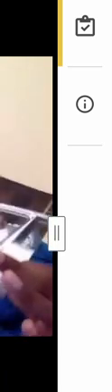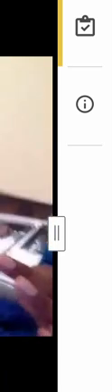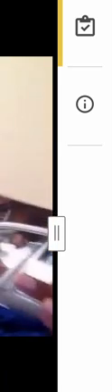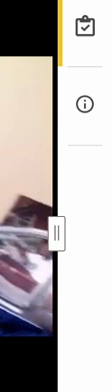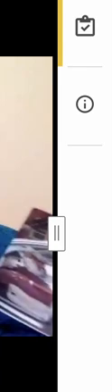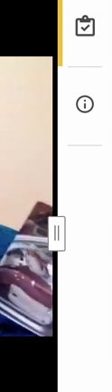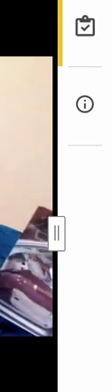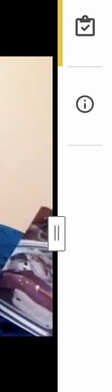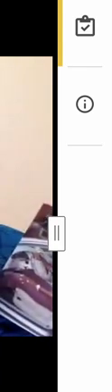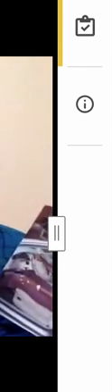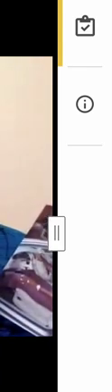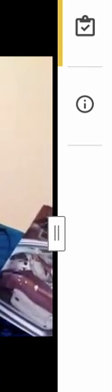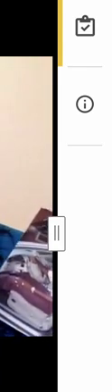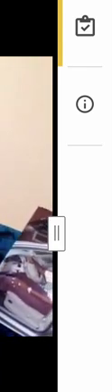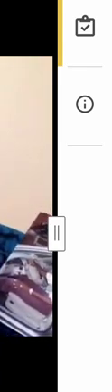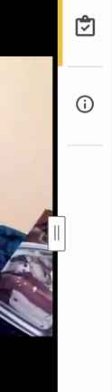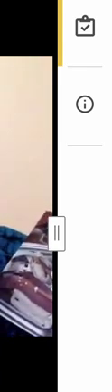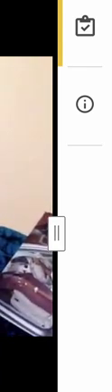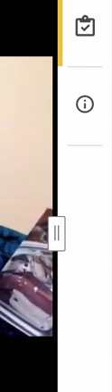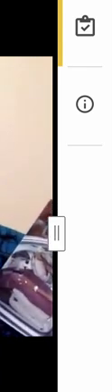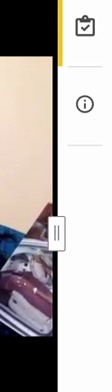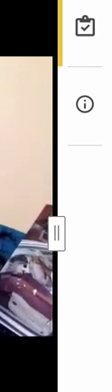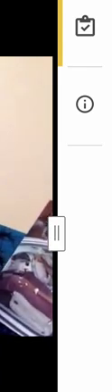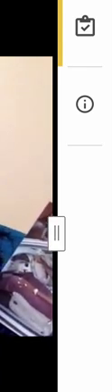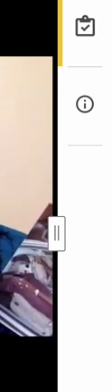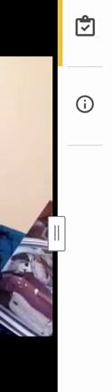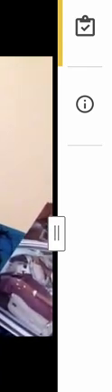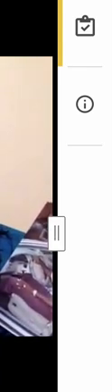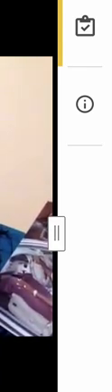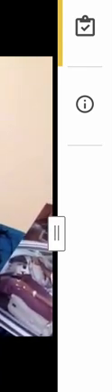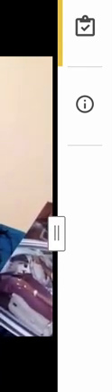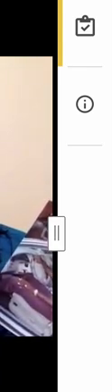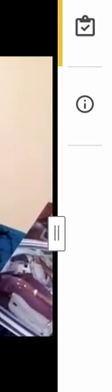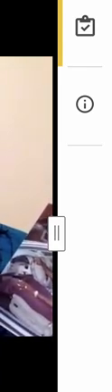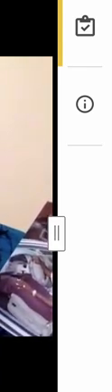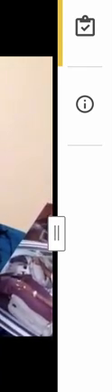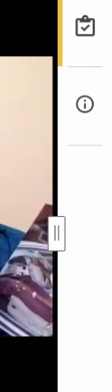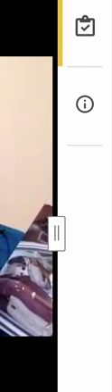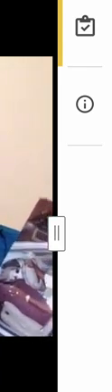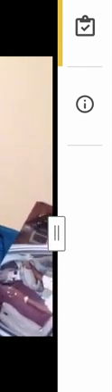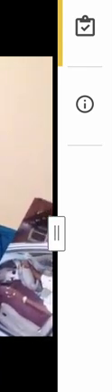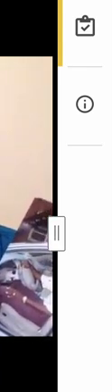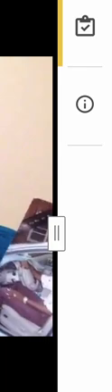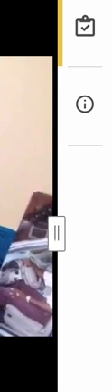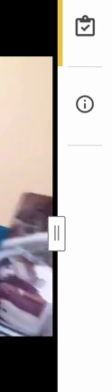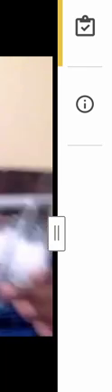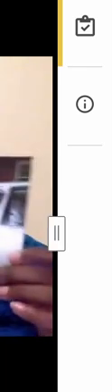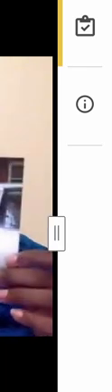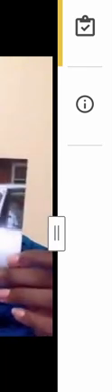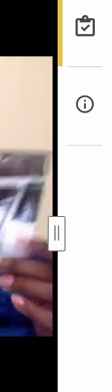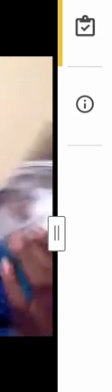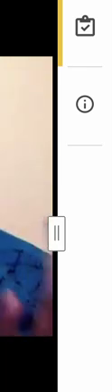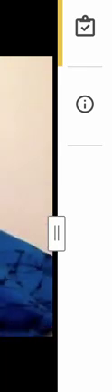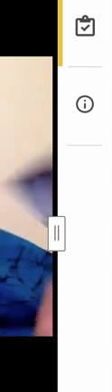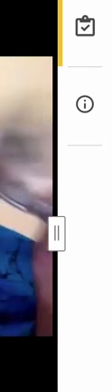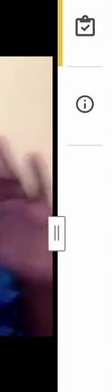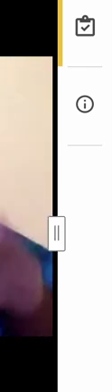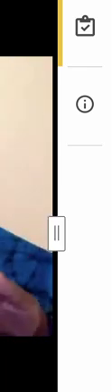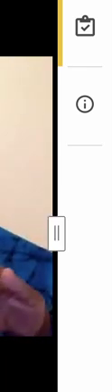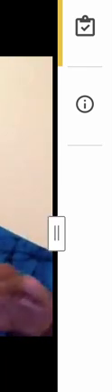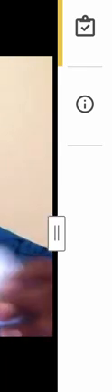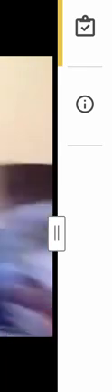room. And think about, just have some confidence in yourself. I know it's new and it's hard, but